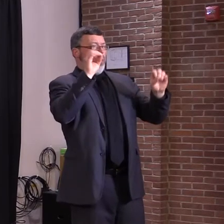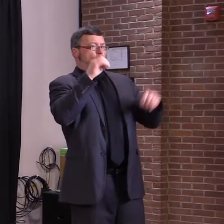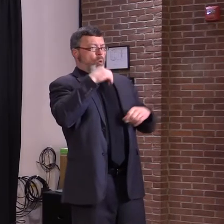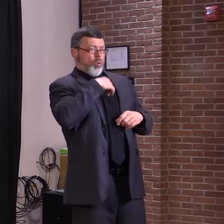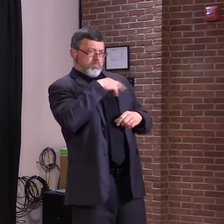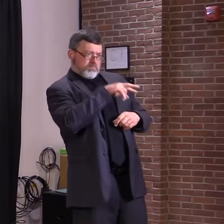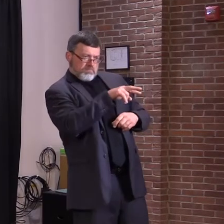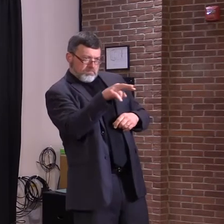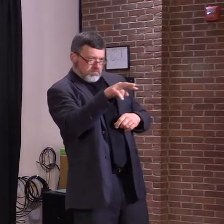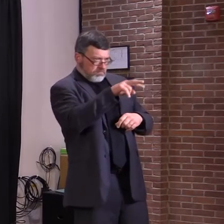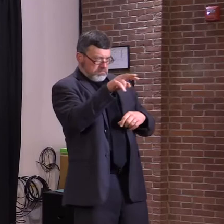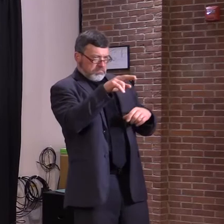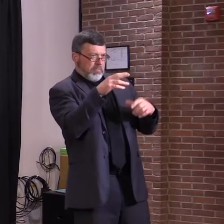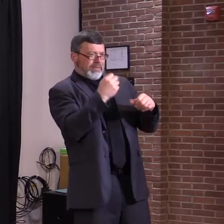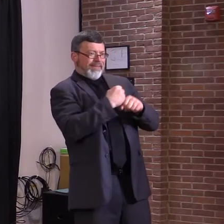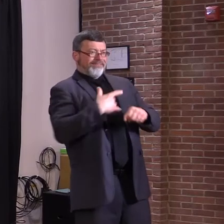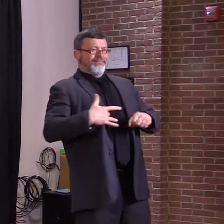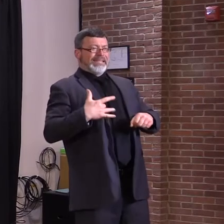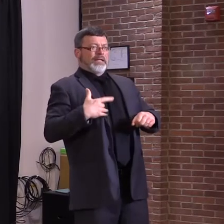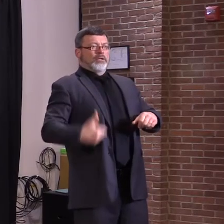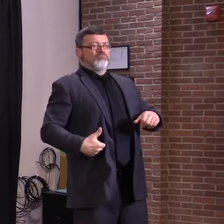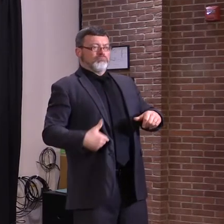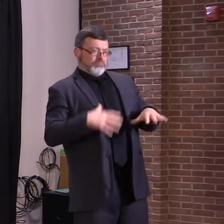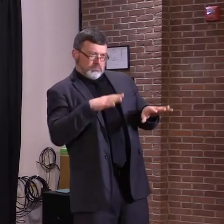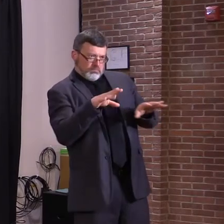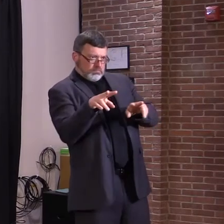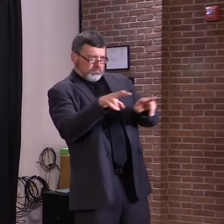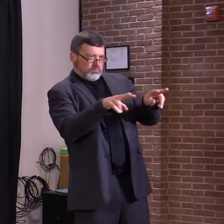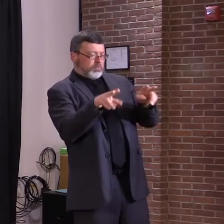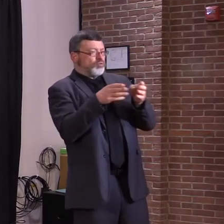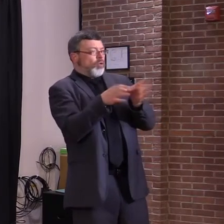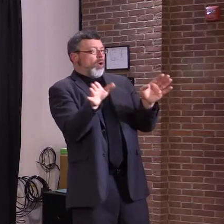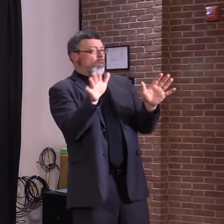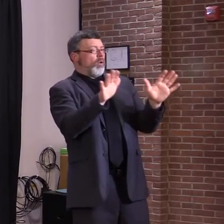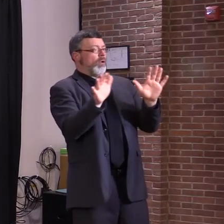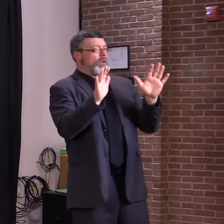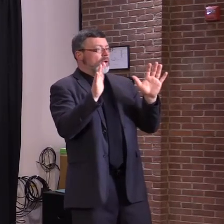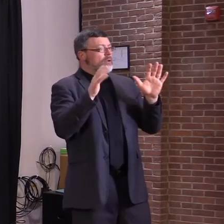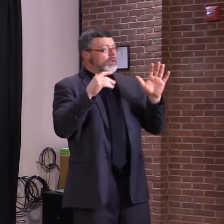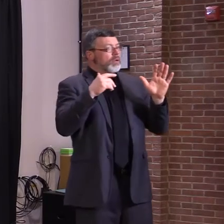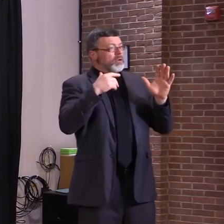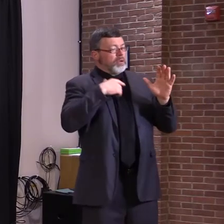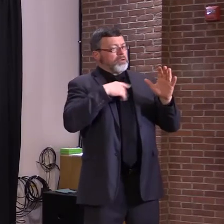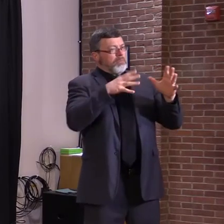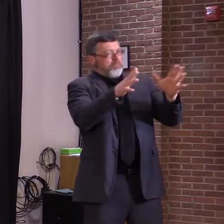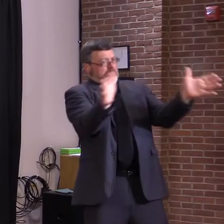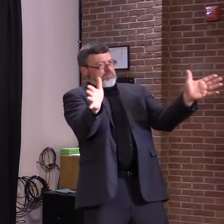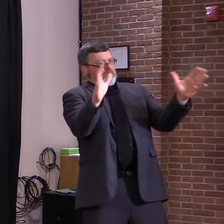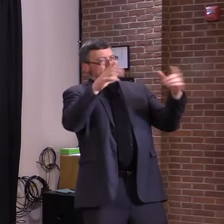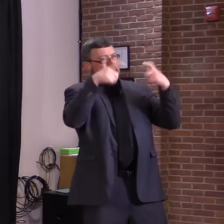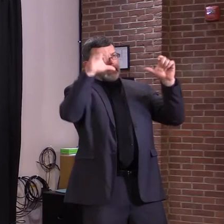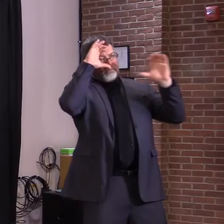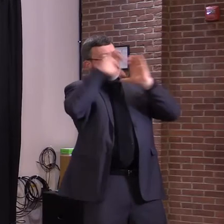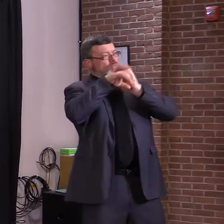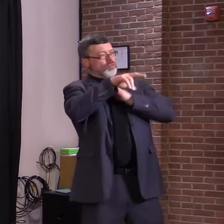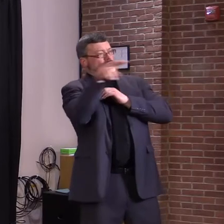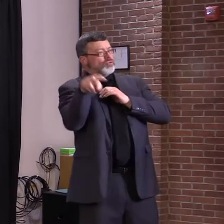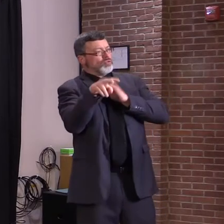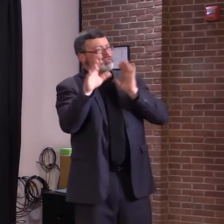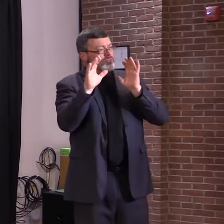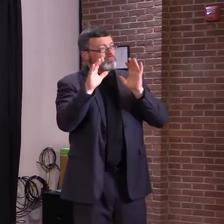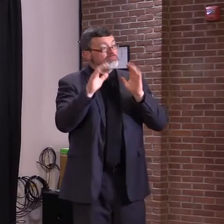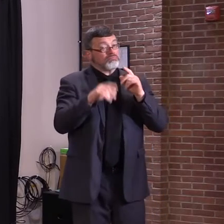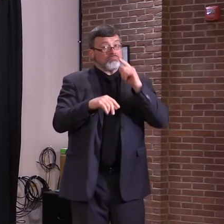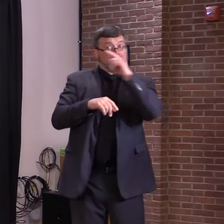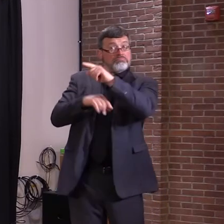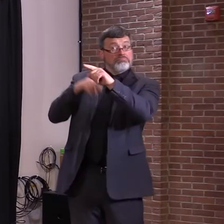we continue to have regular updates on the data, including the regional data. But again, the Department of Health has always taken a very measured